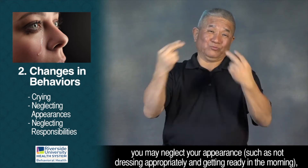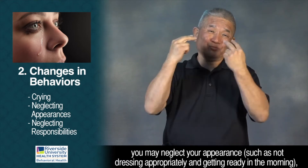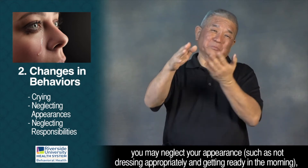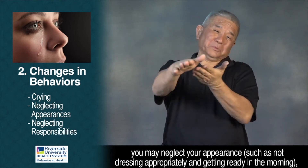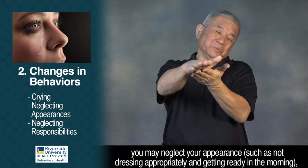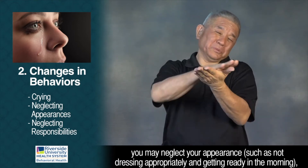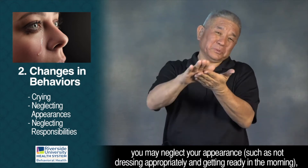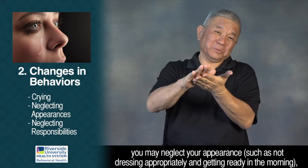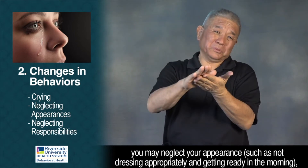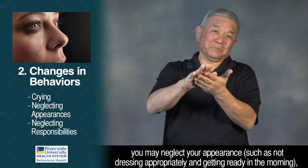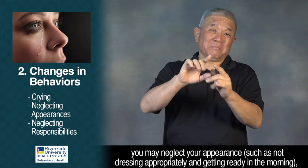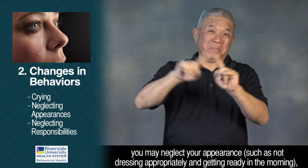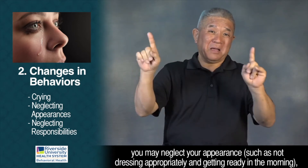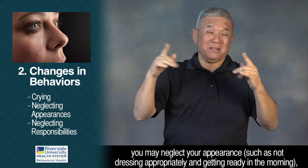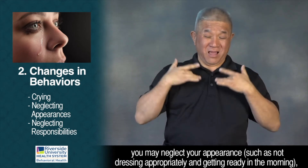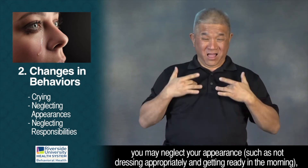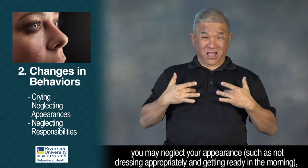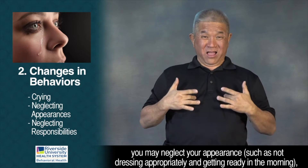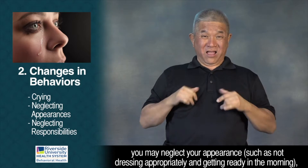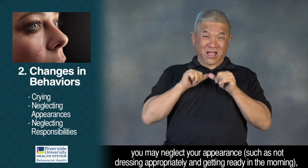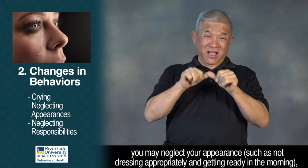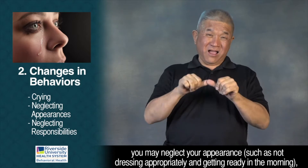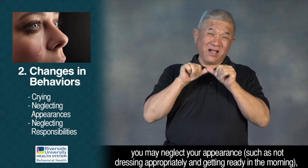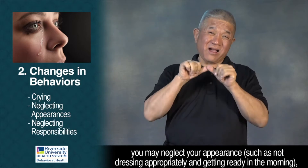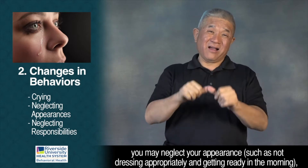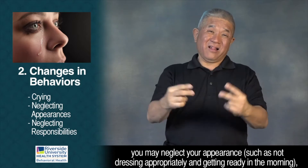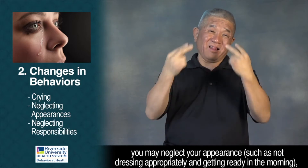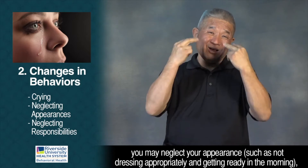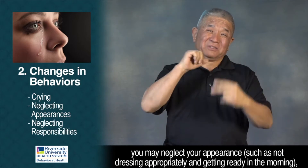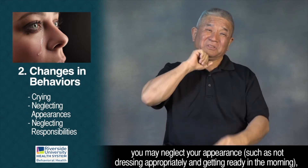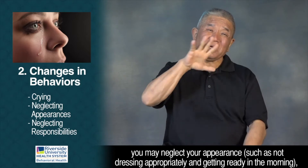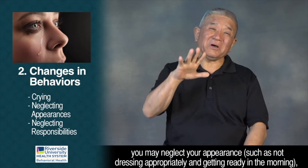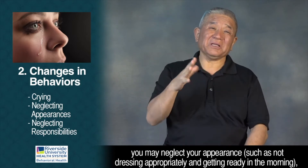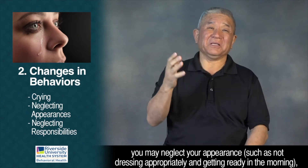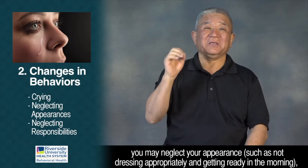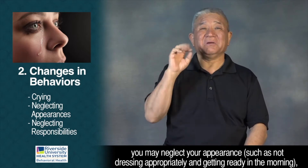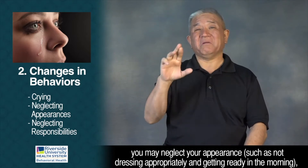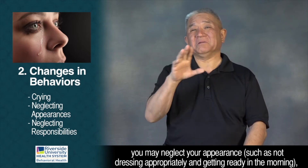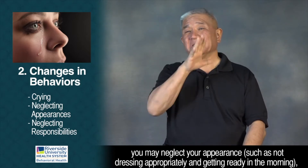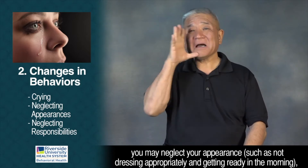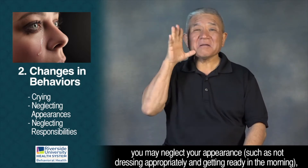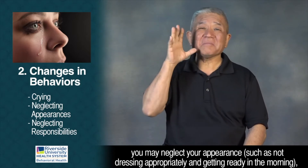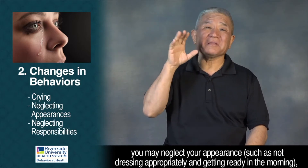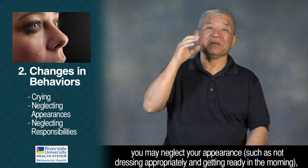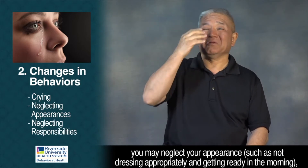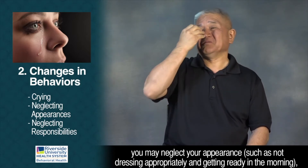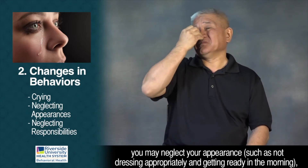You may neglect your appearance, such as not dressing appropriately and getting ready in the morning.